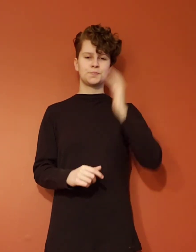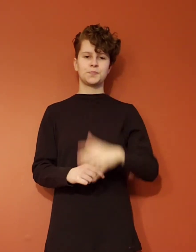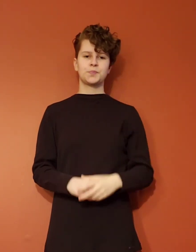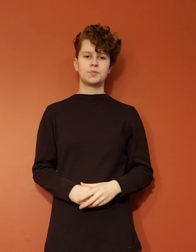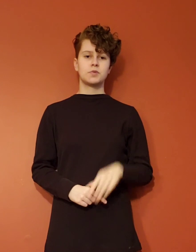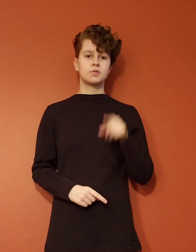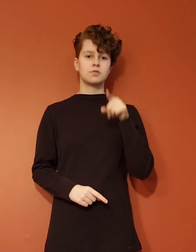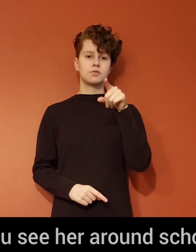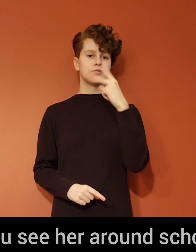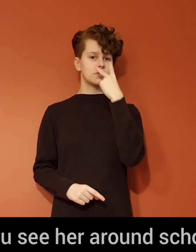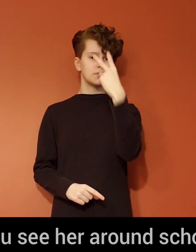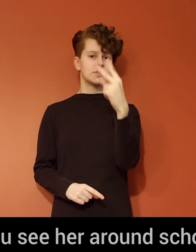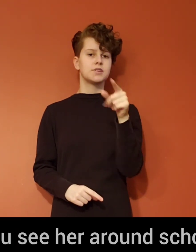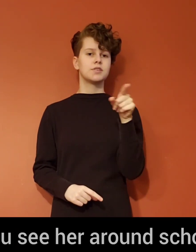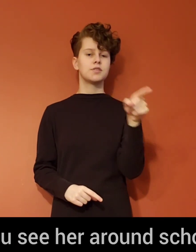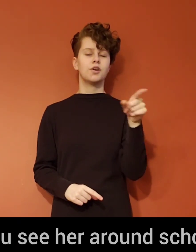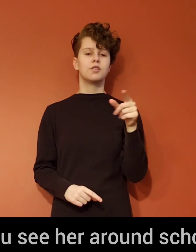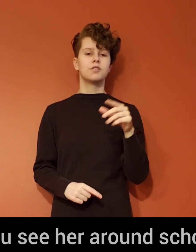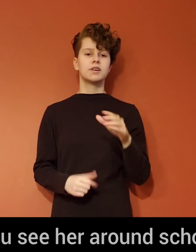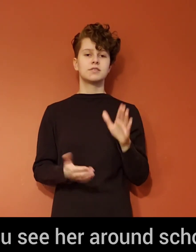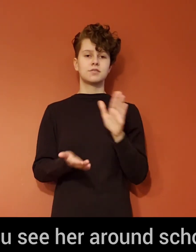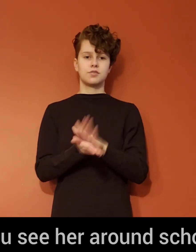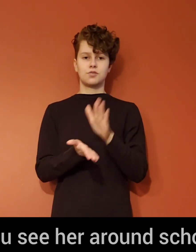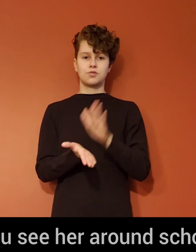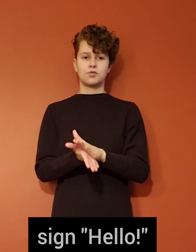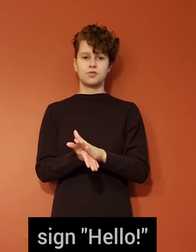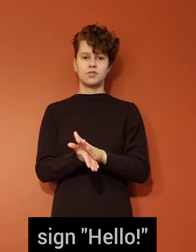If you see her around school, sign hello.